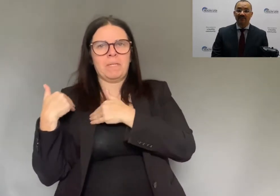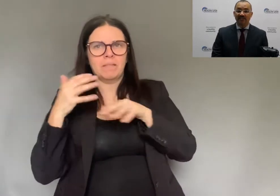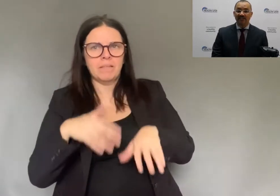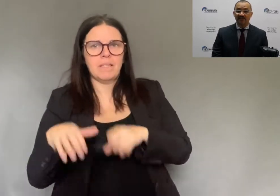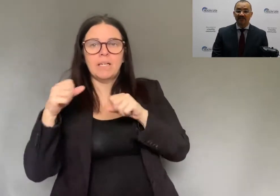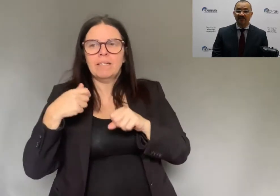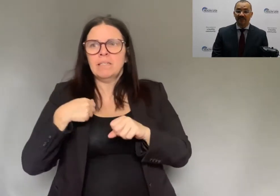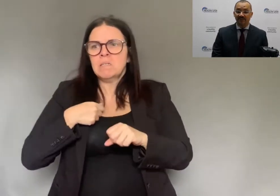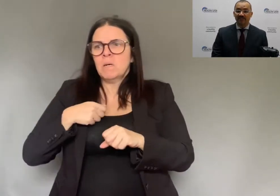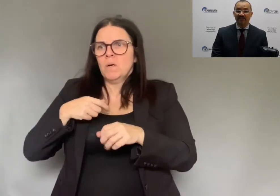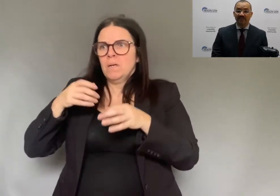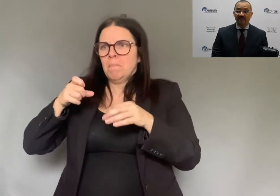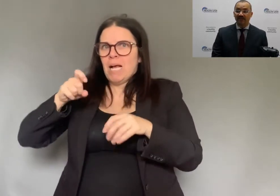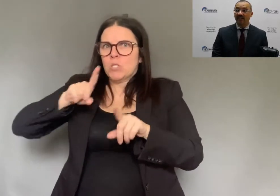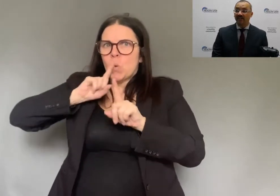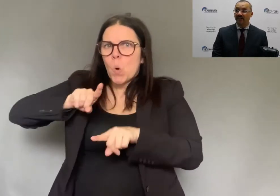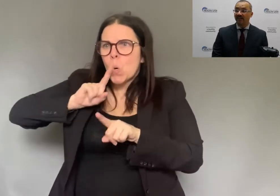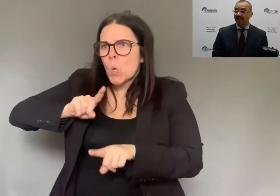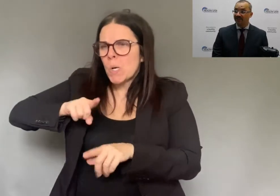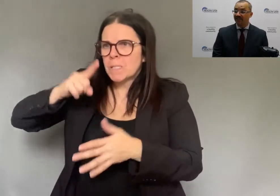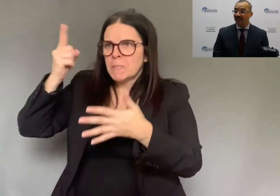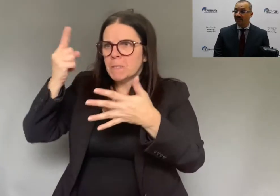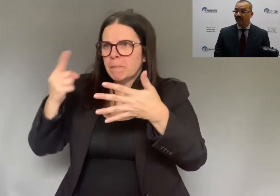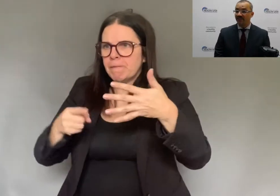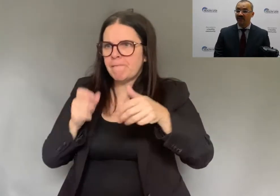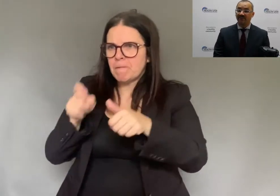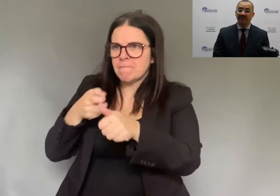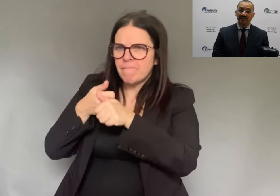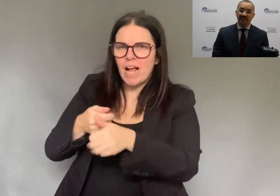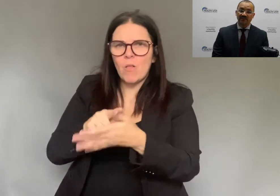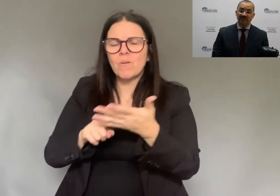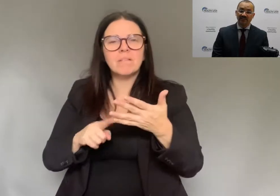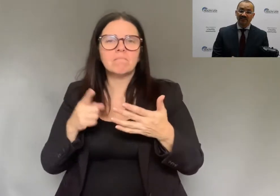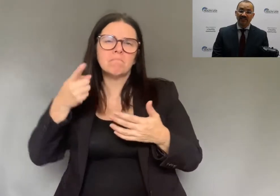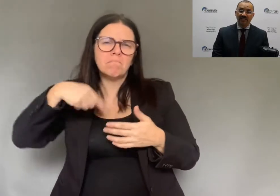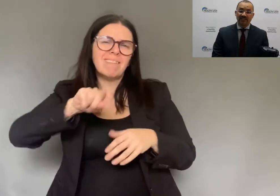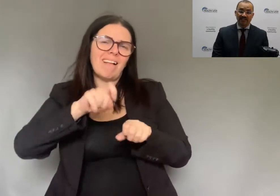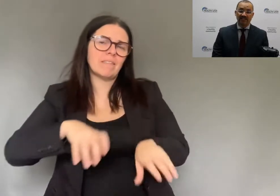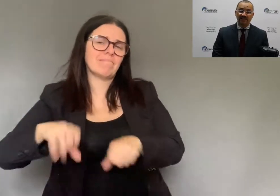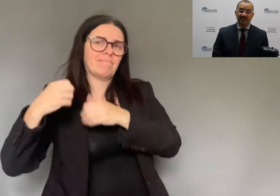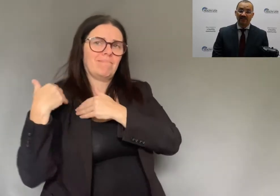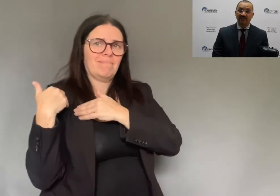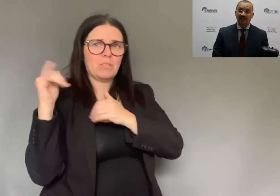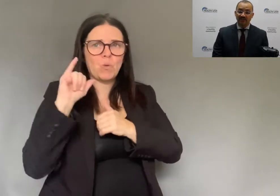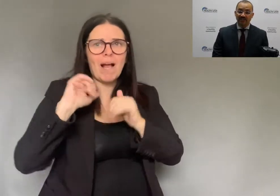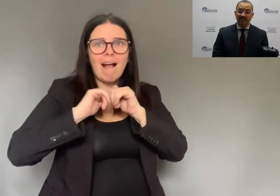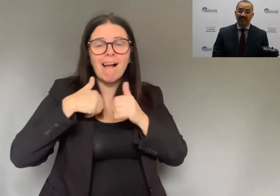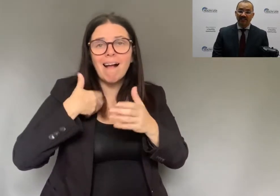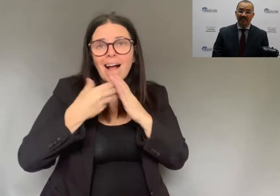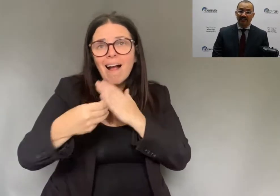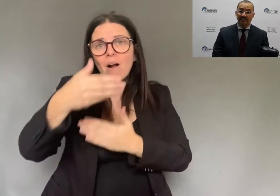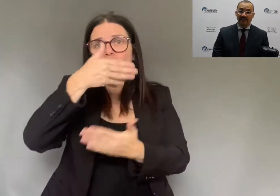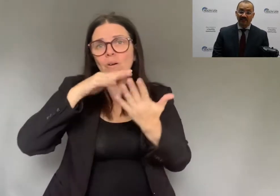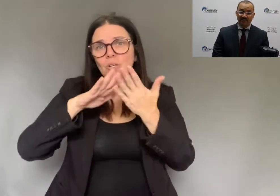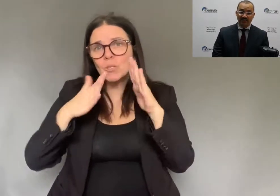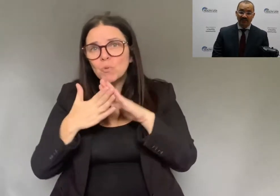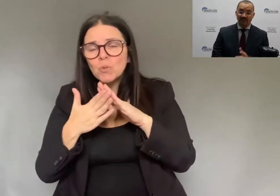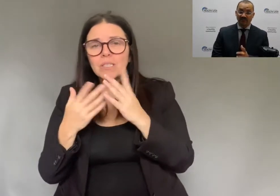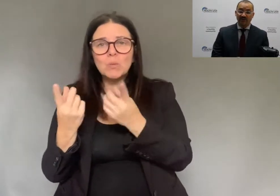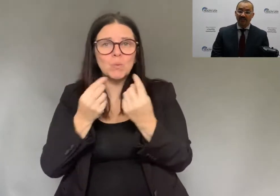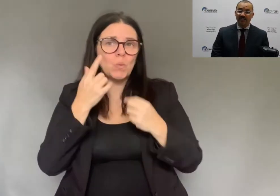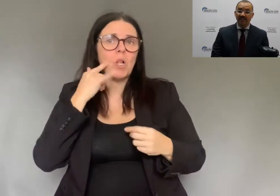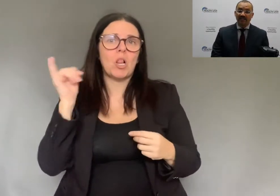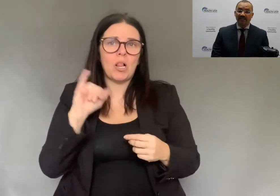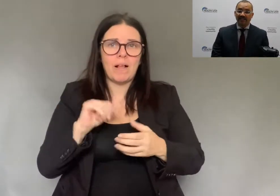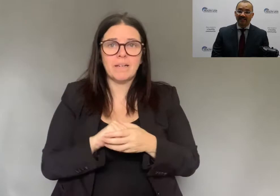have to take some responsibility of our action and how we are interacting in the community. And as long as we are doing that, I think we are